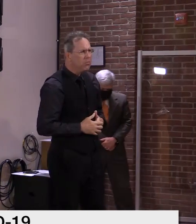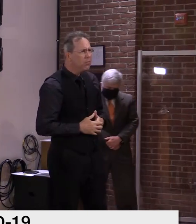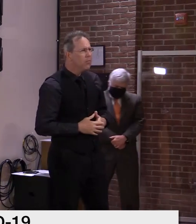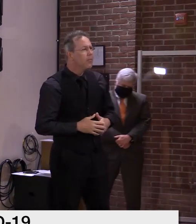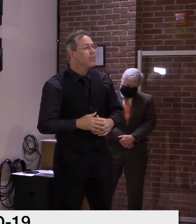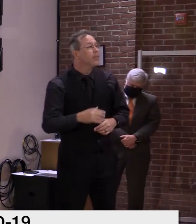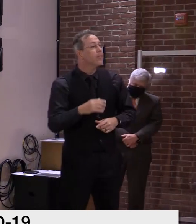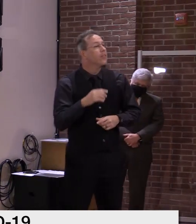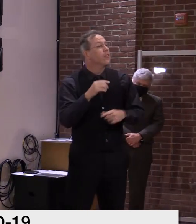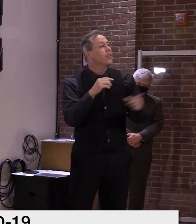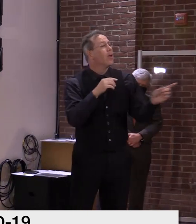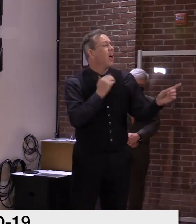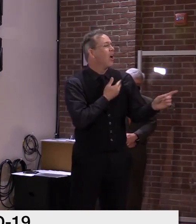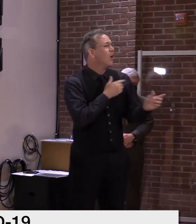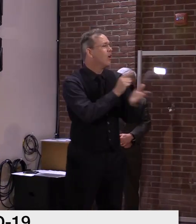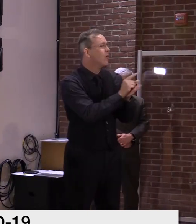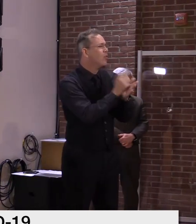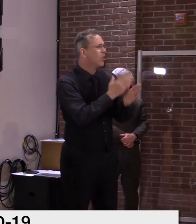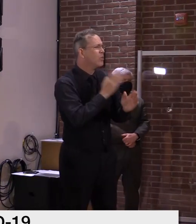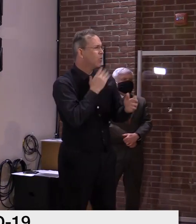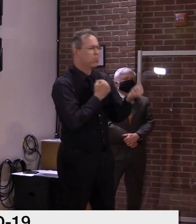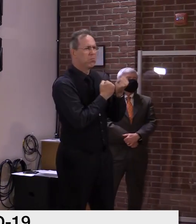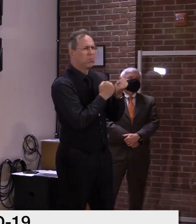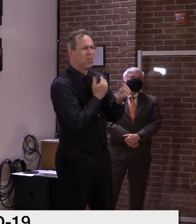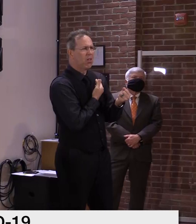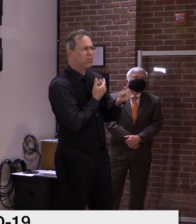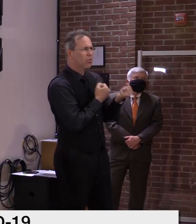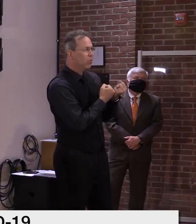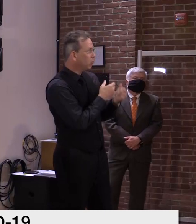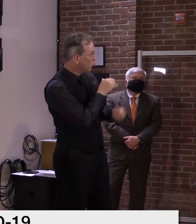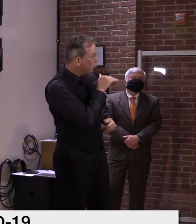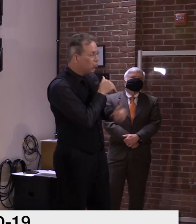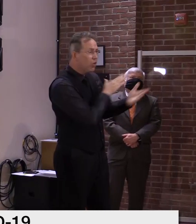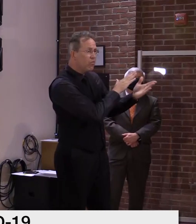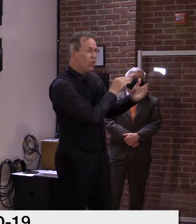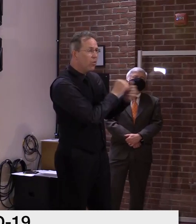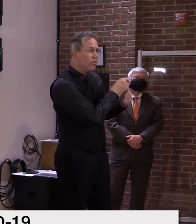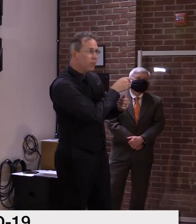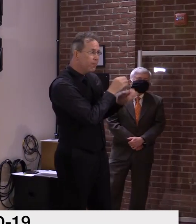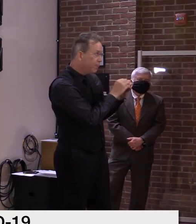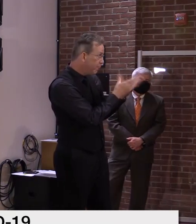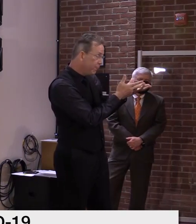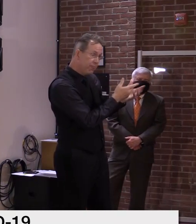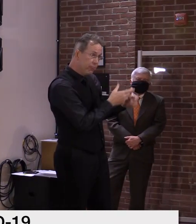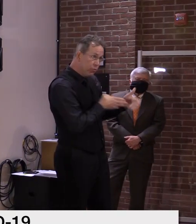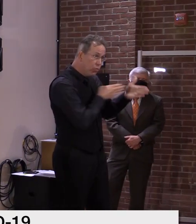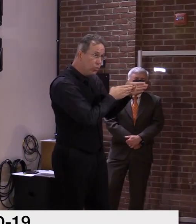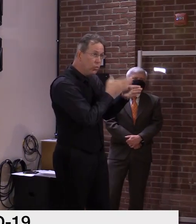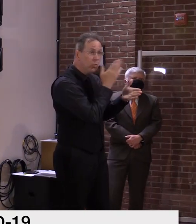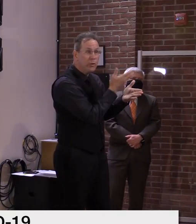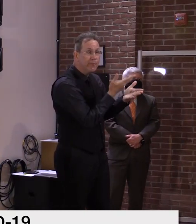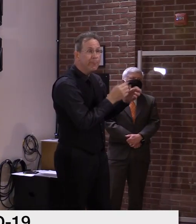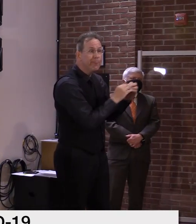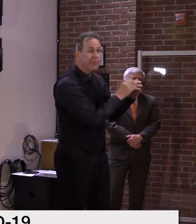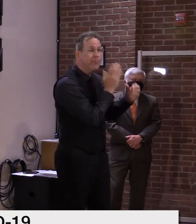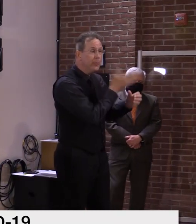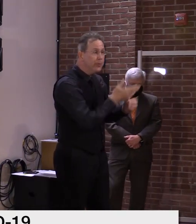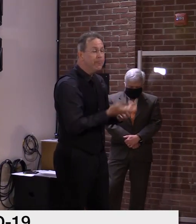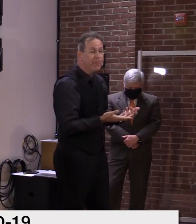us when and if, and we feel good in terms of our position.